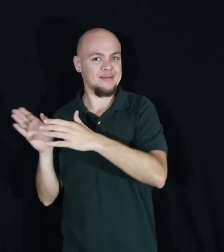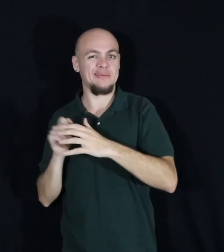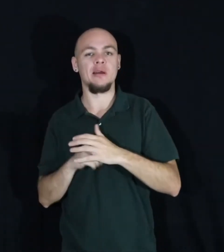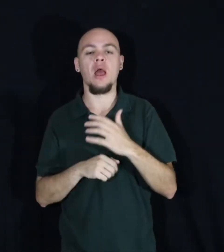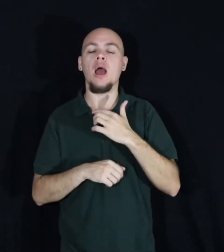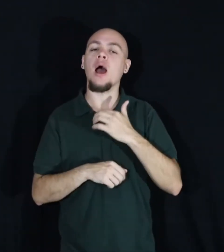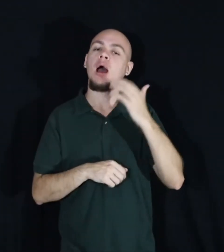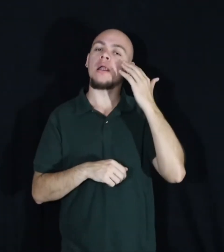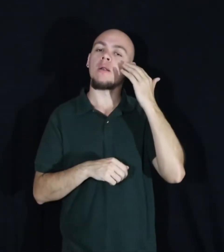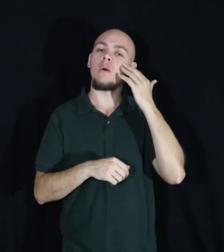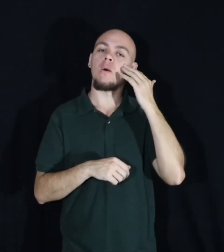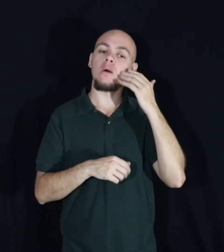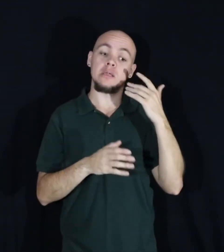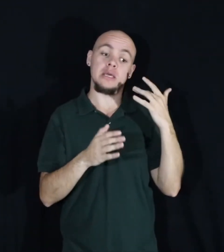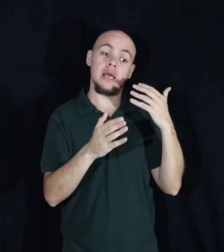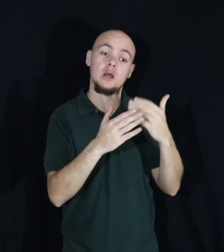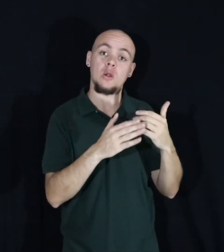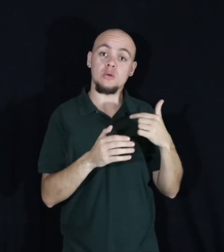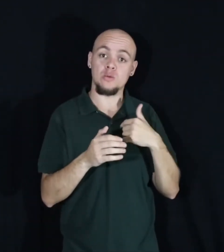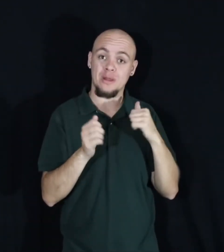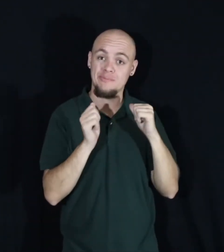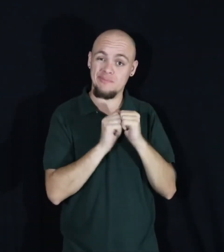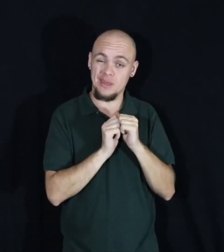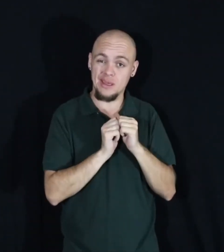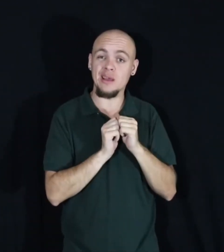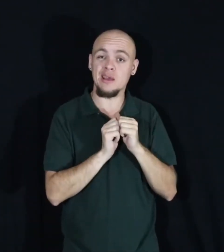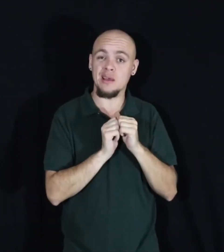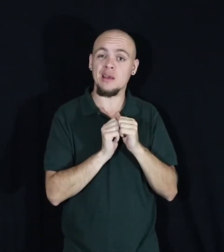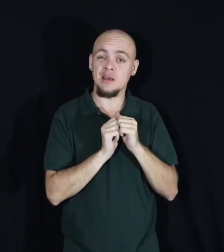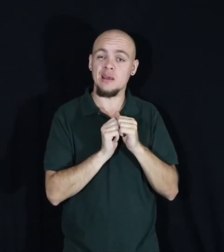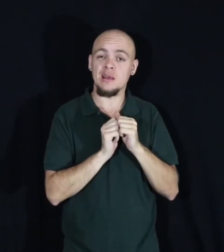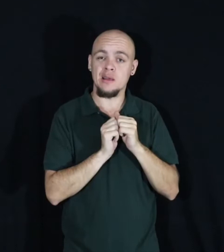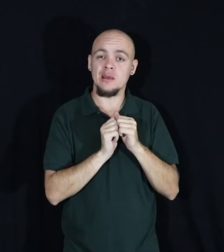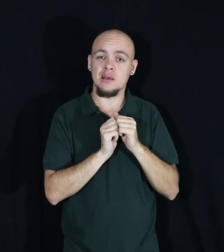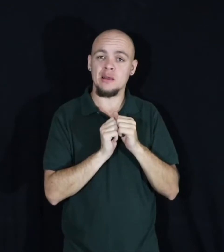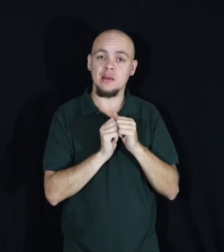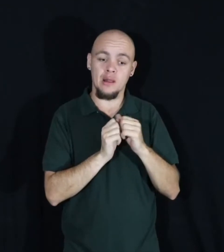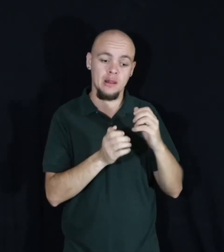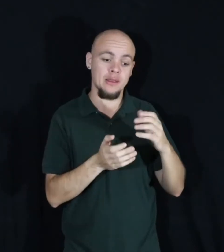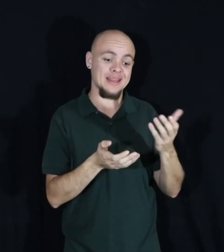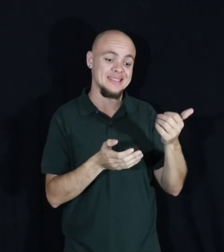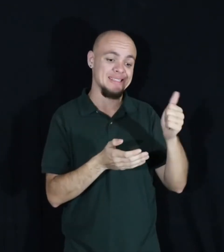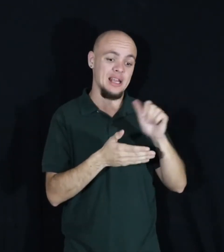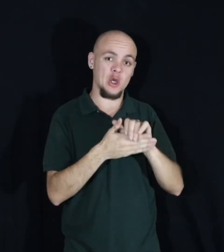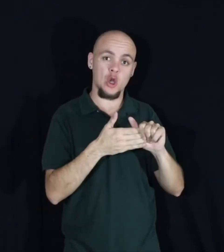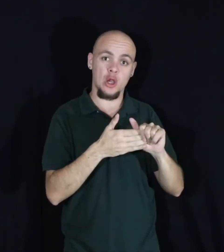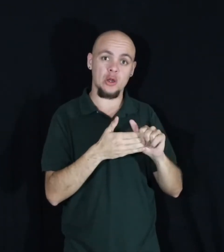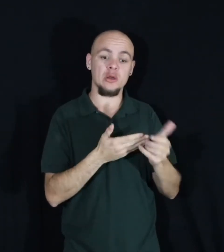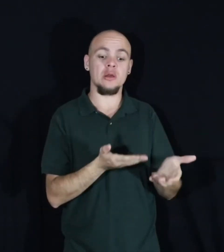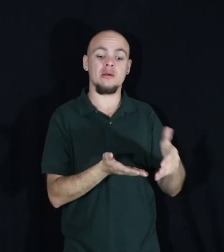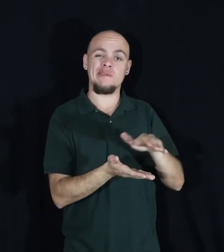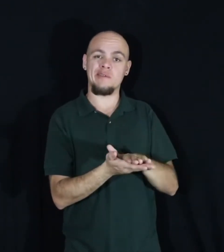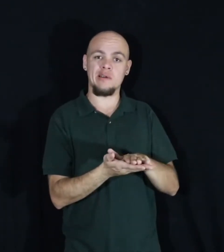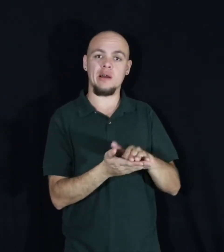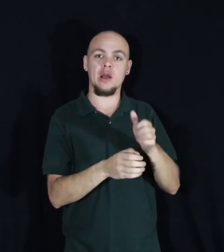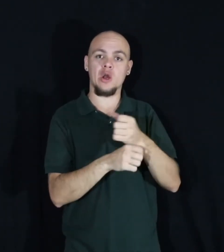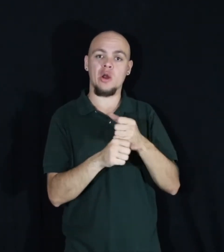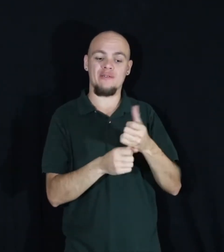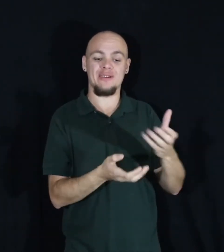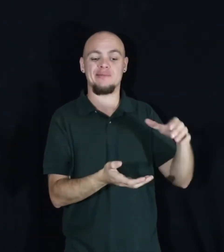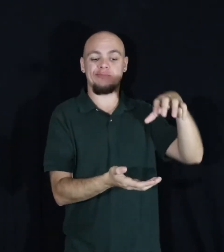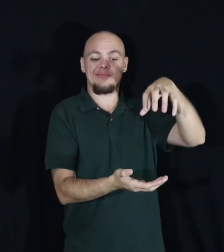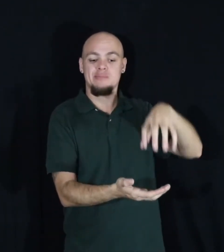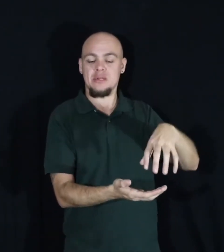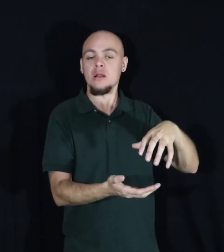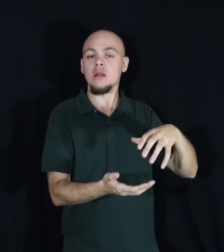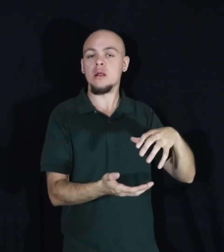in order for her to get that close to me, to fold the $10 bill, to put the cup of coffee on top, she chose to make an extra effort. There was